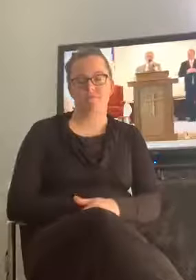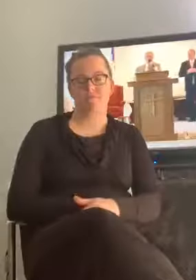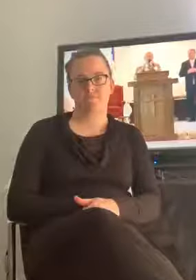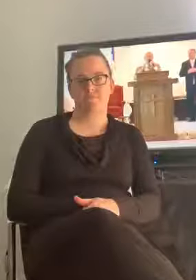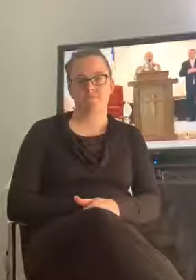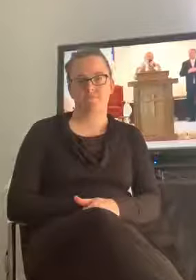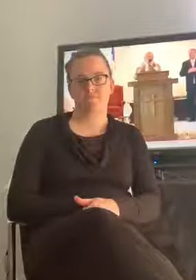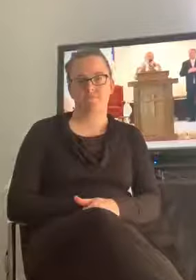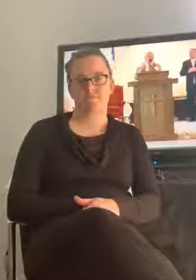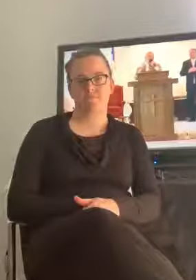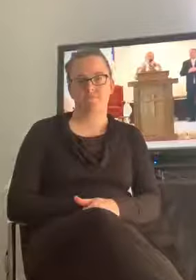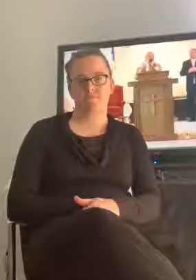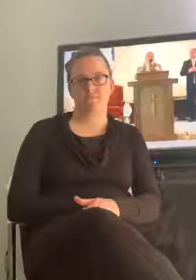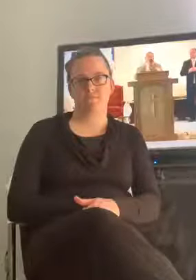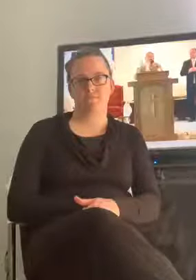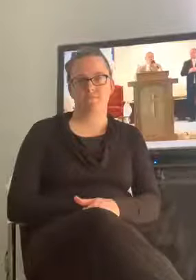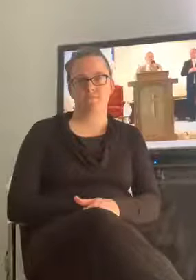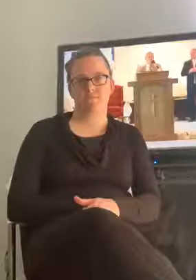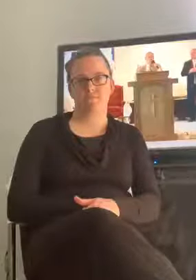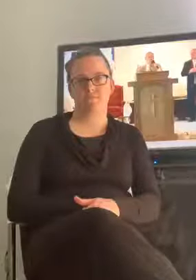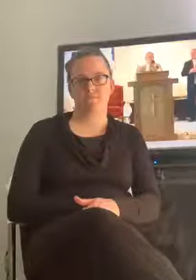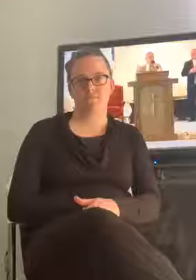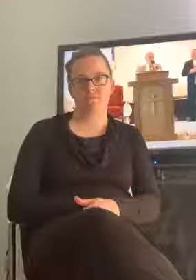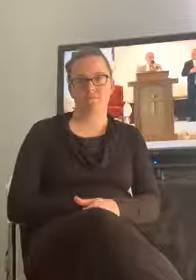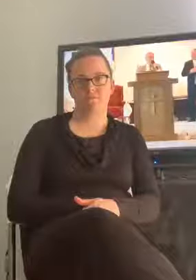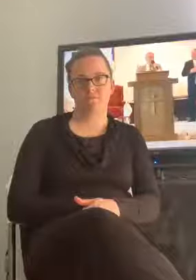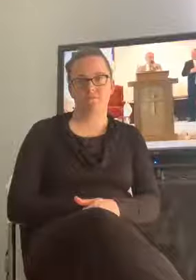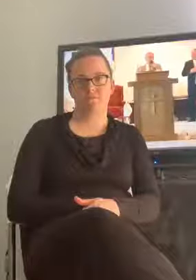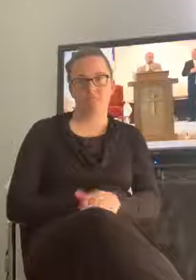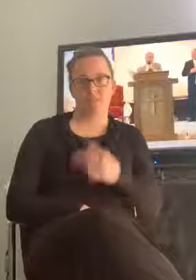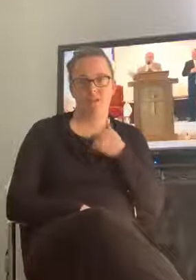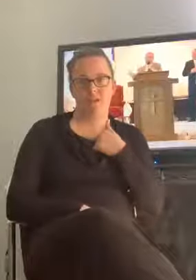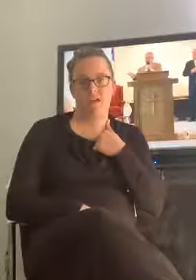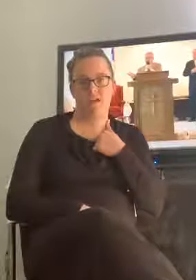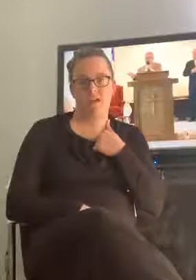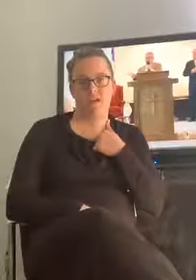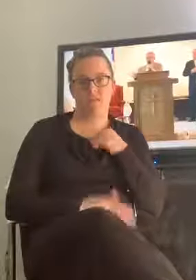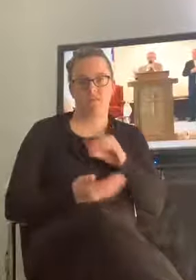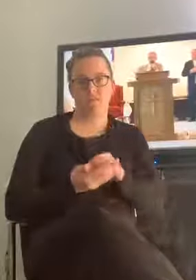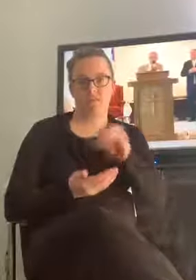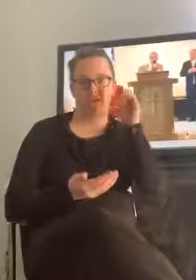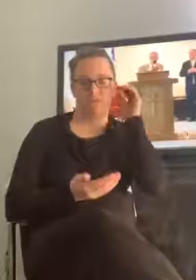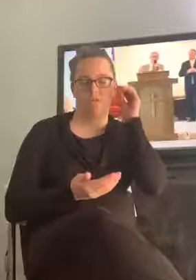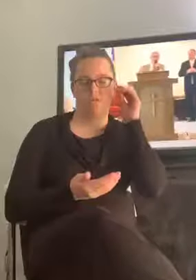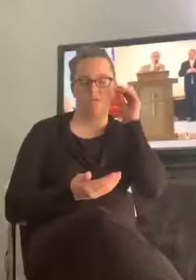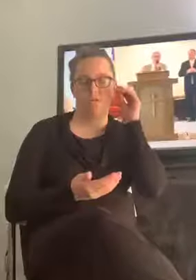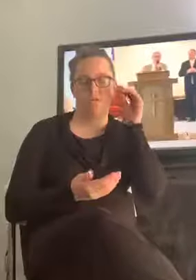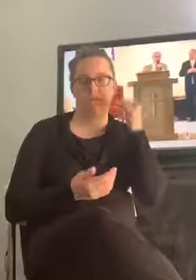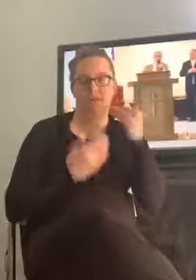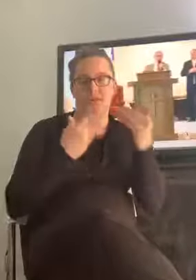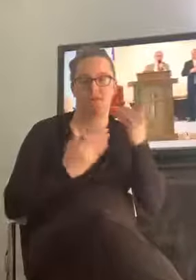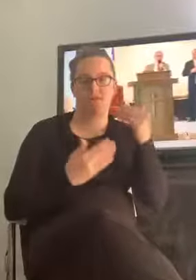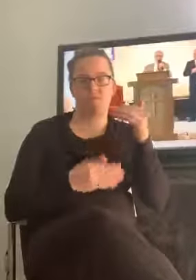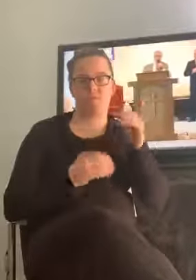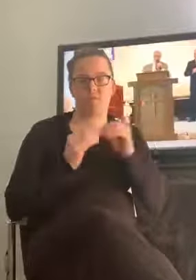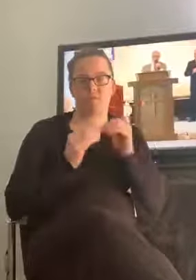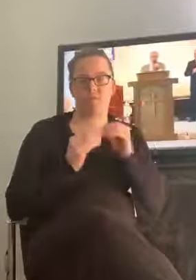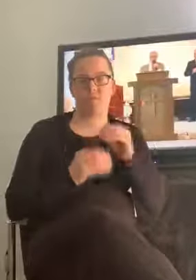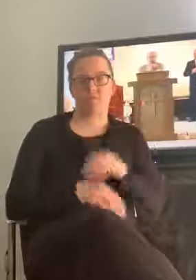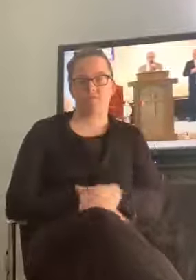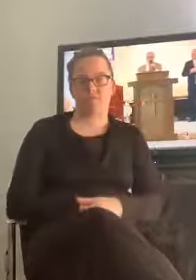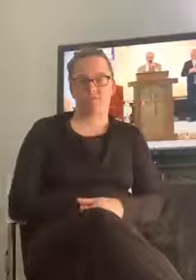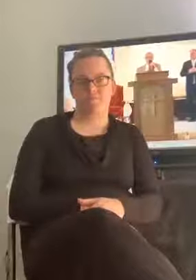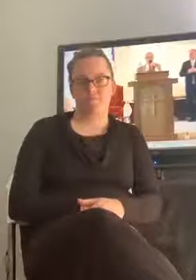guess I've learned to appreciate it more because of what we're feeling. But now, when we set this